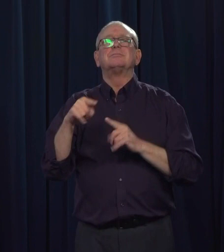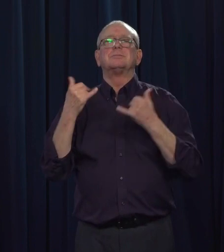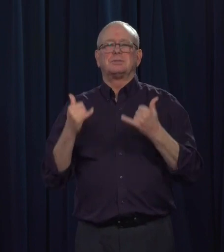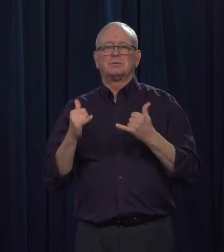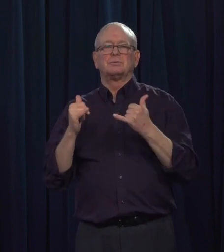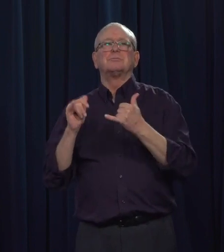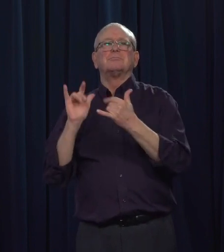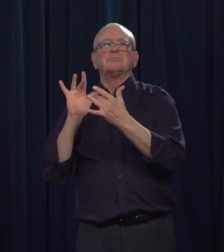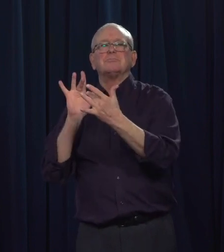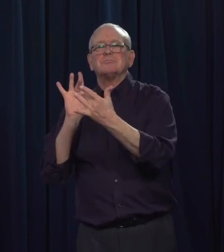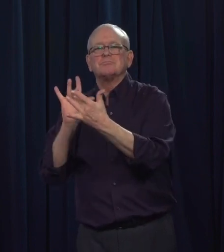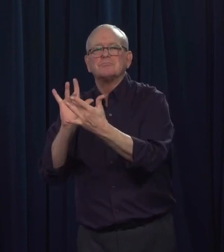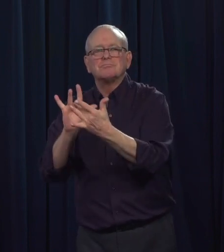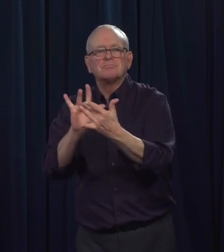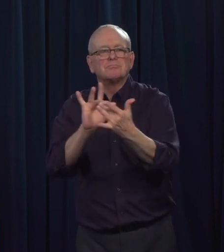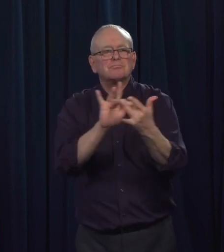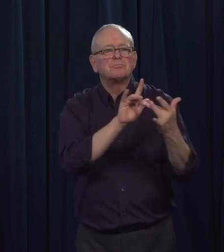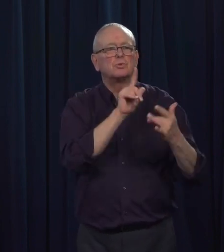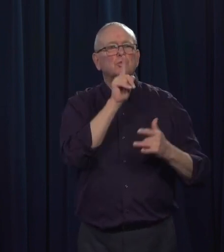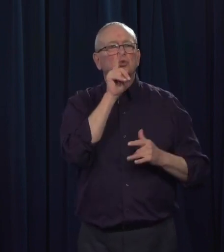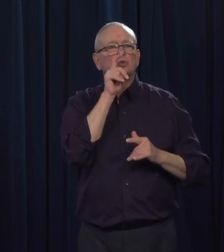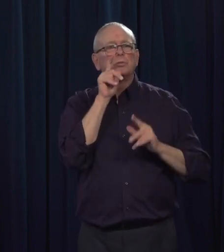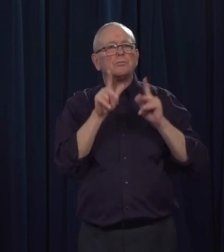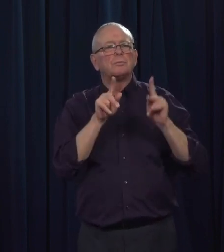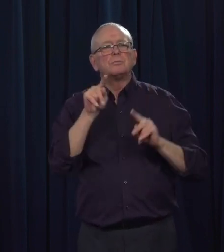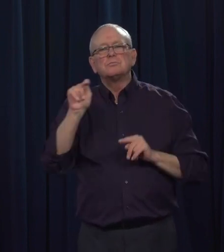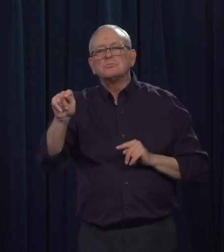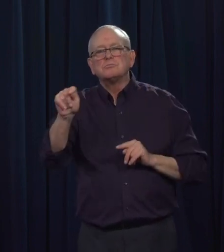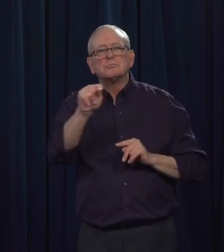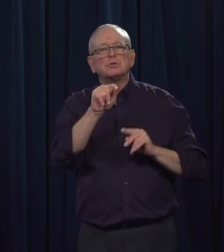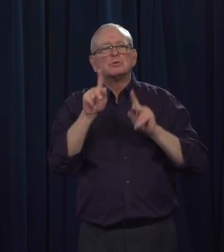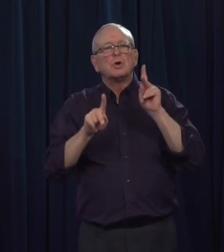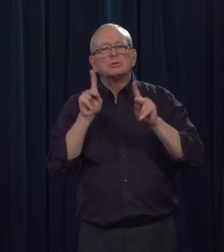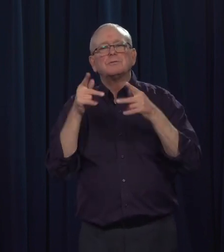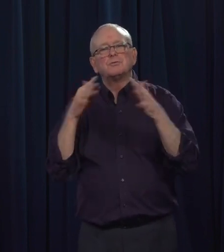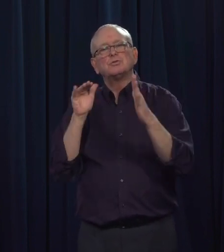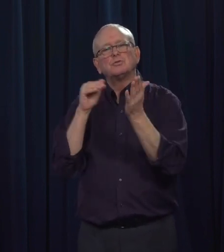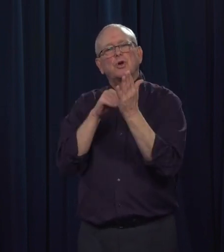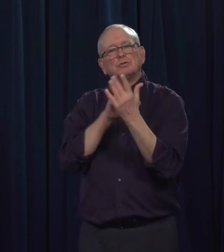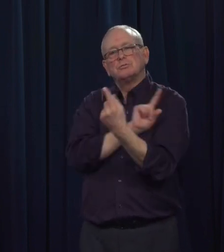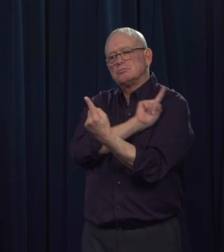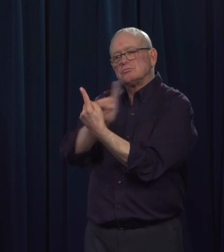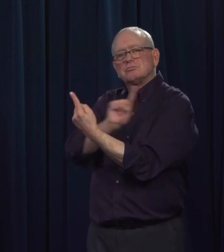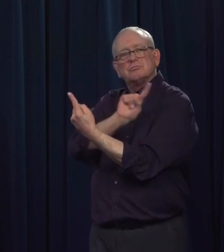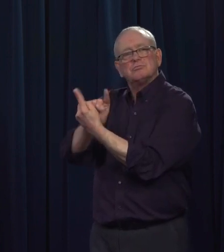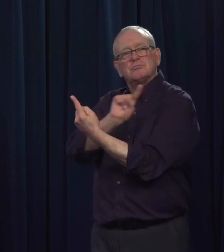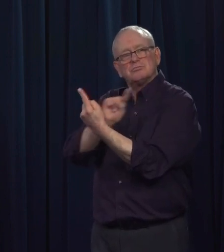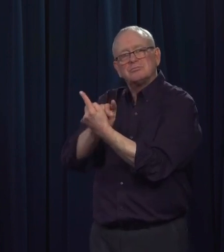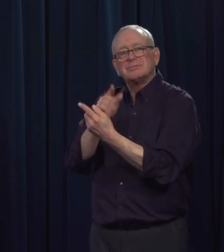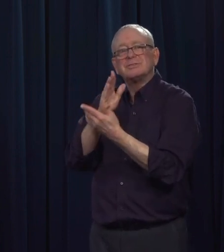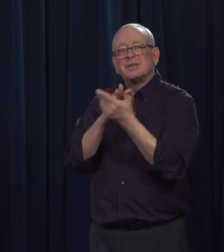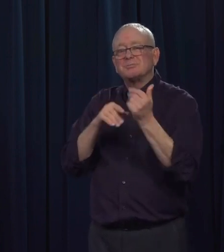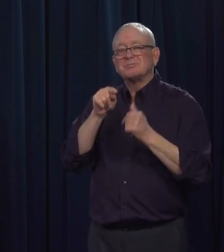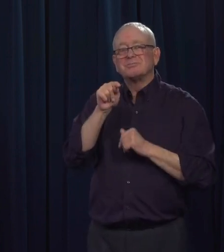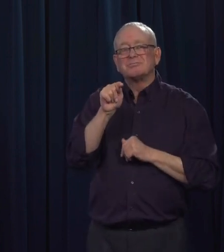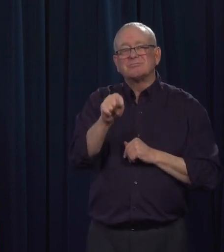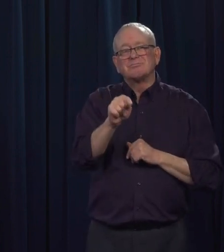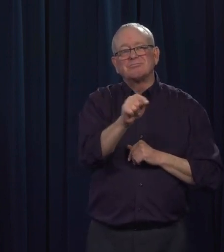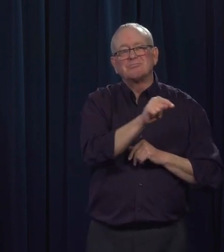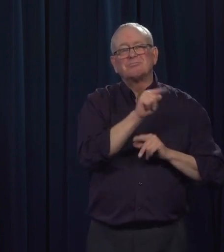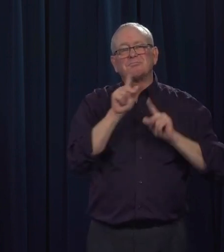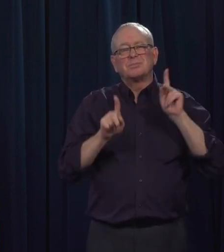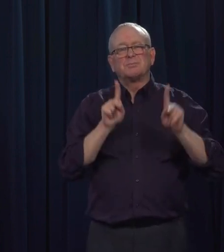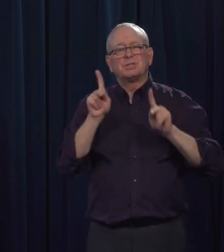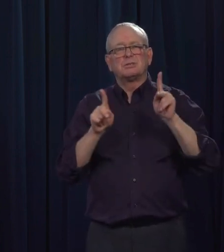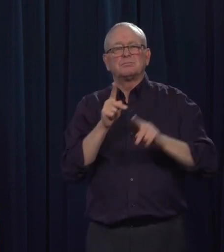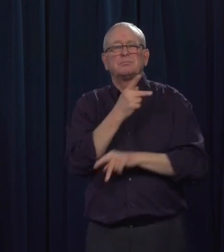been patients. I was able to speak with one of the organizers last night who described the measures that were taken to follow guidelines